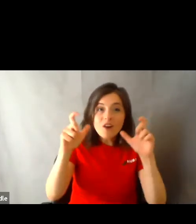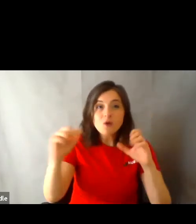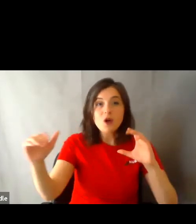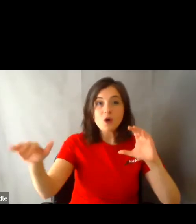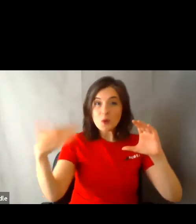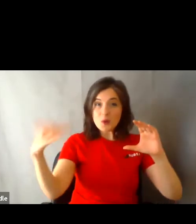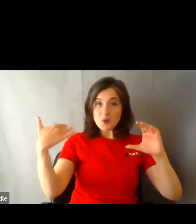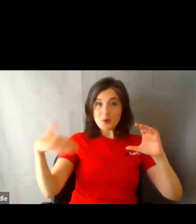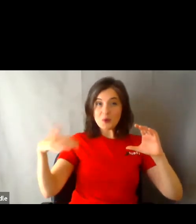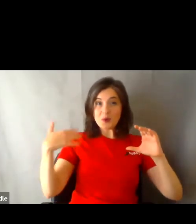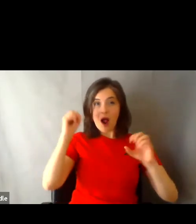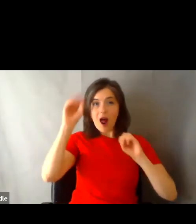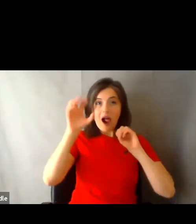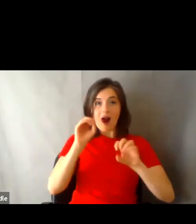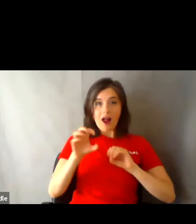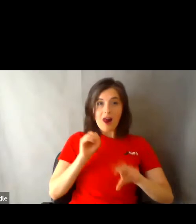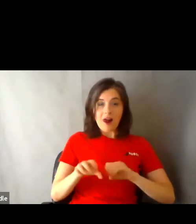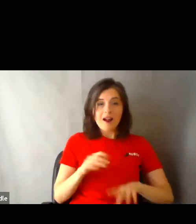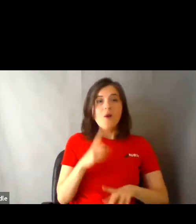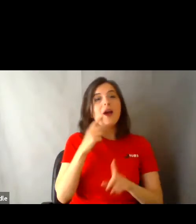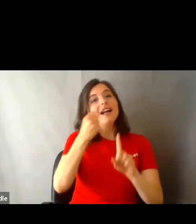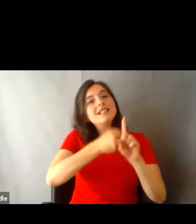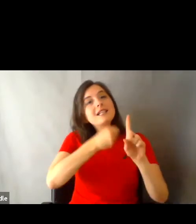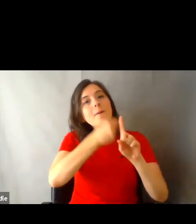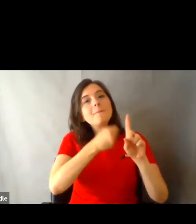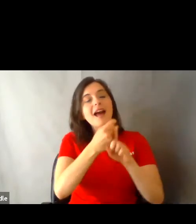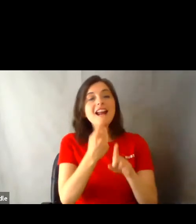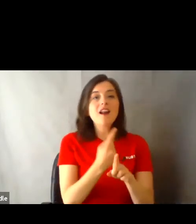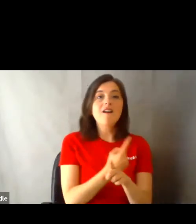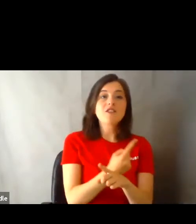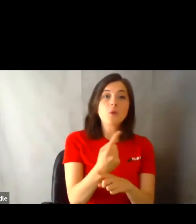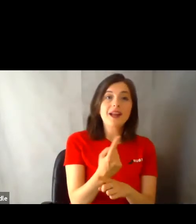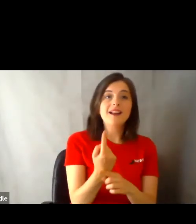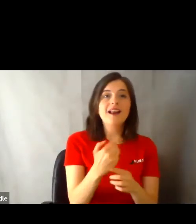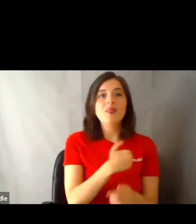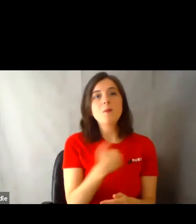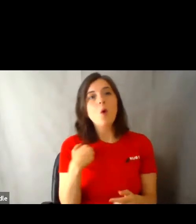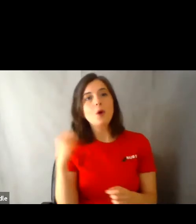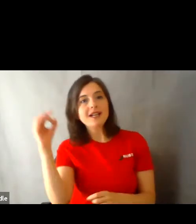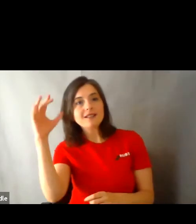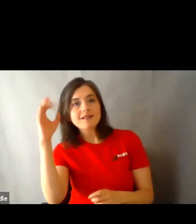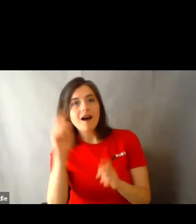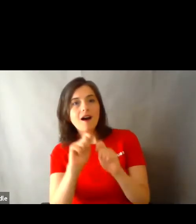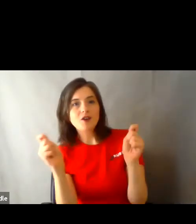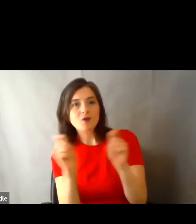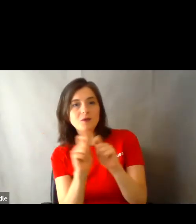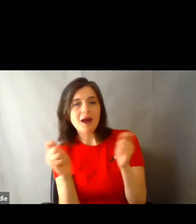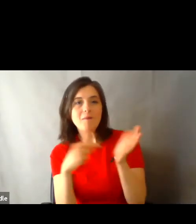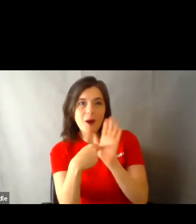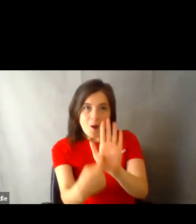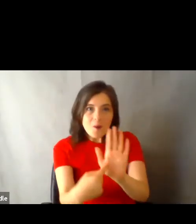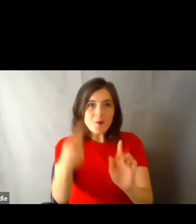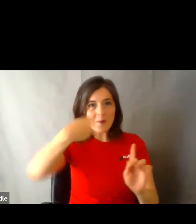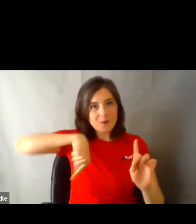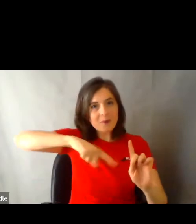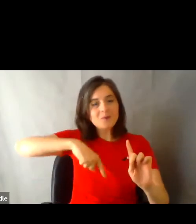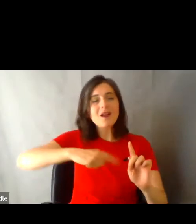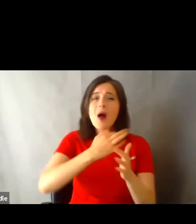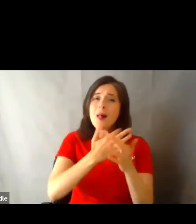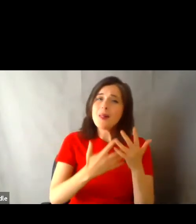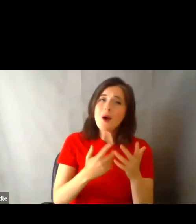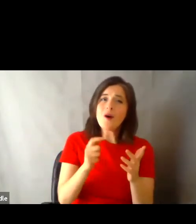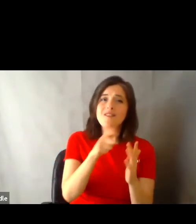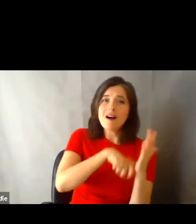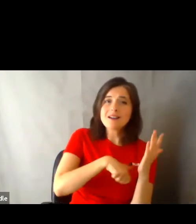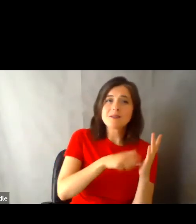The campaign won Campaign of the Week in the Morning Star newspaper. There was a lot of articles by Disability News Service,